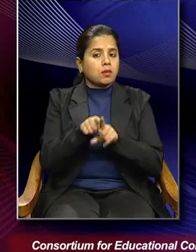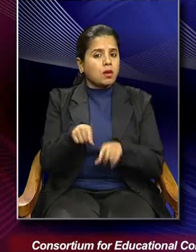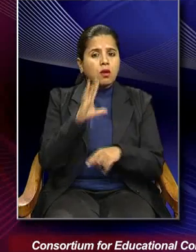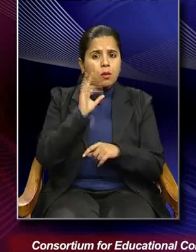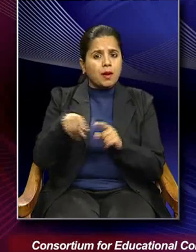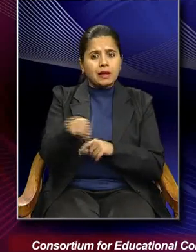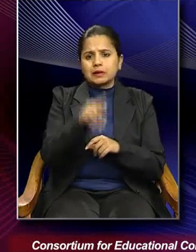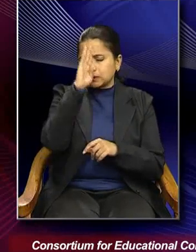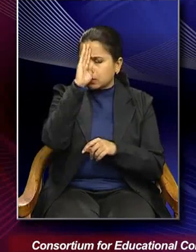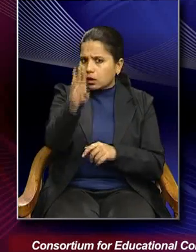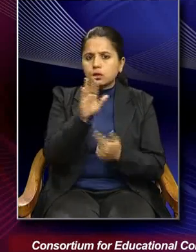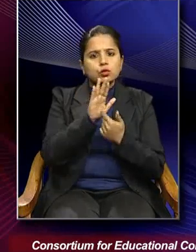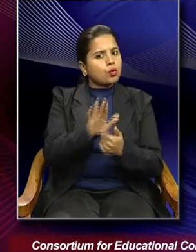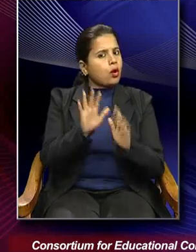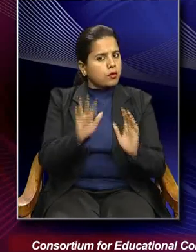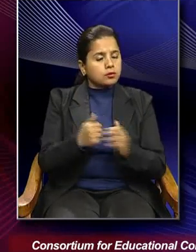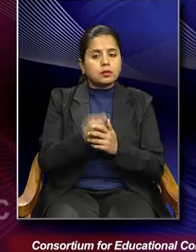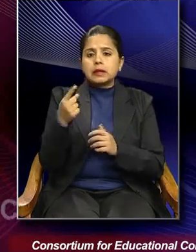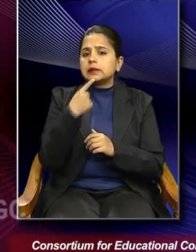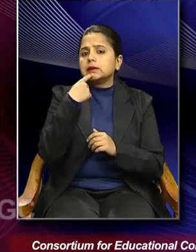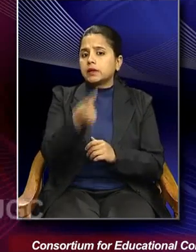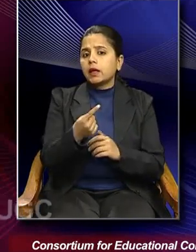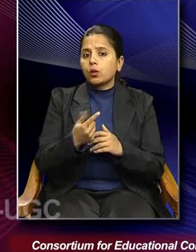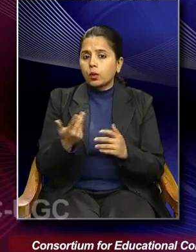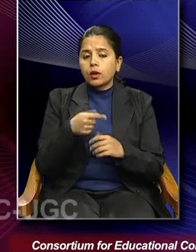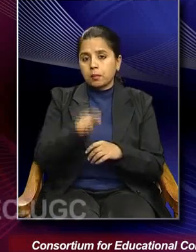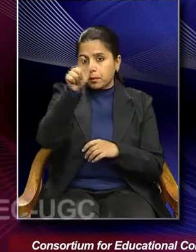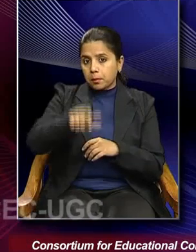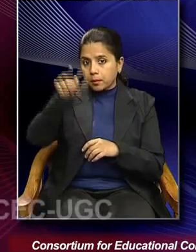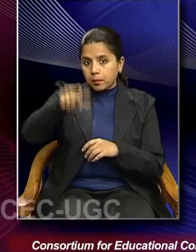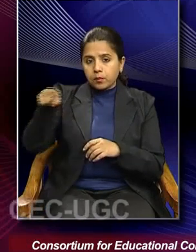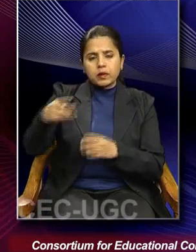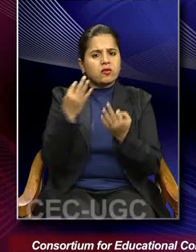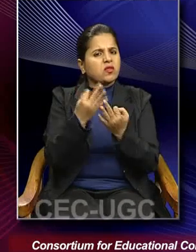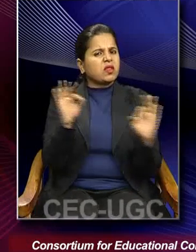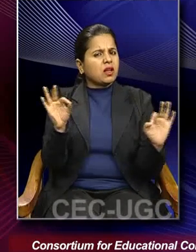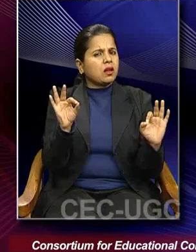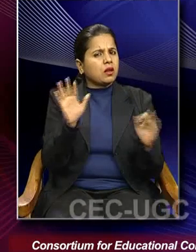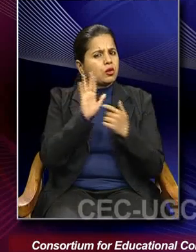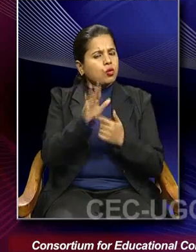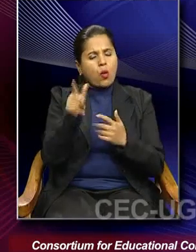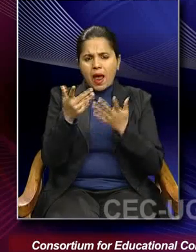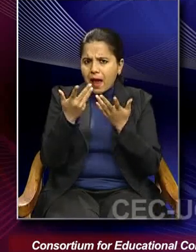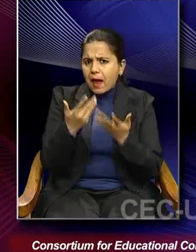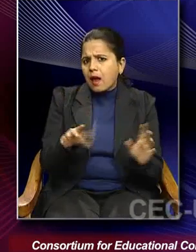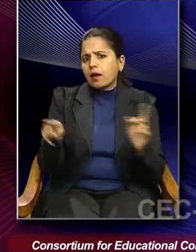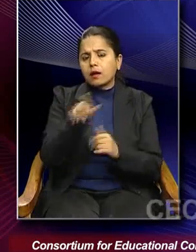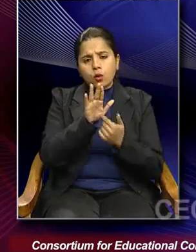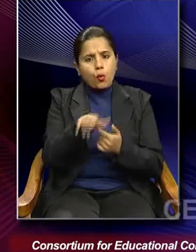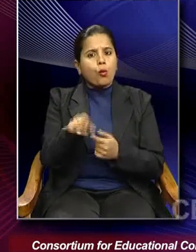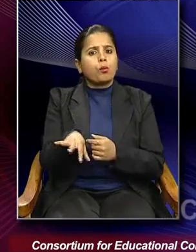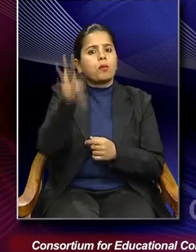very straightforward. It says that individuals are free to have any sort of